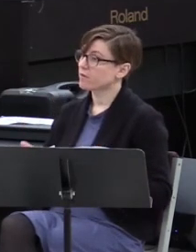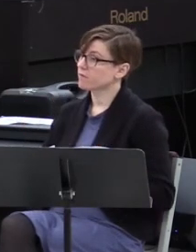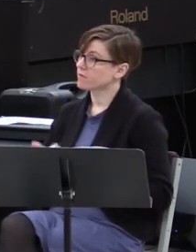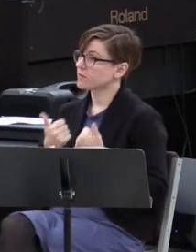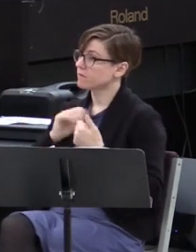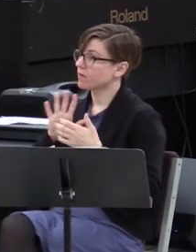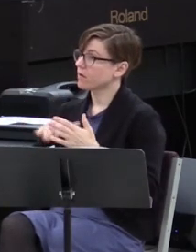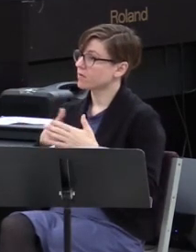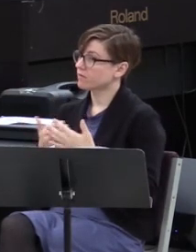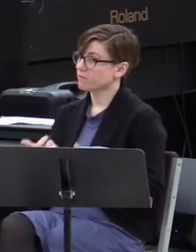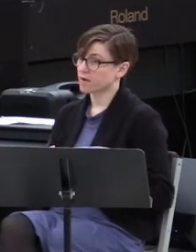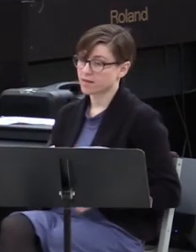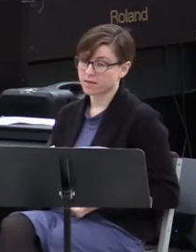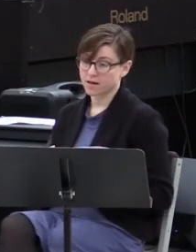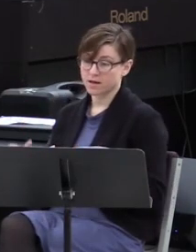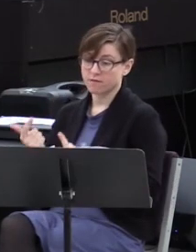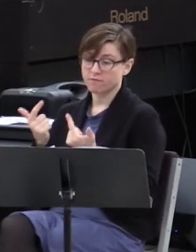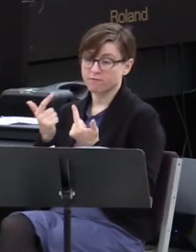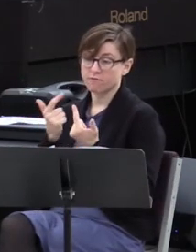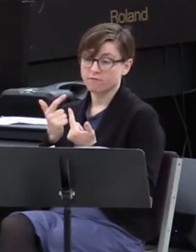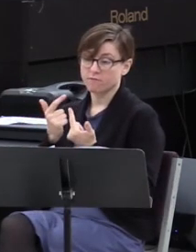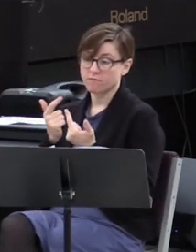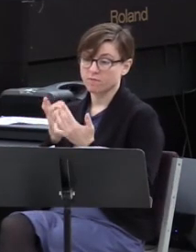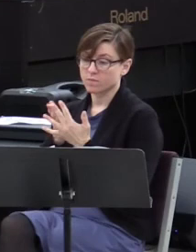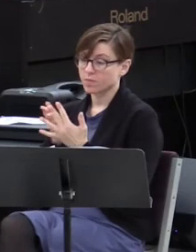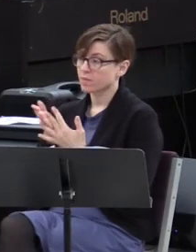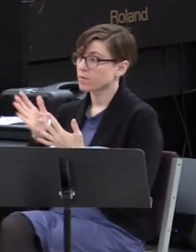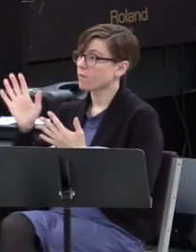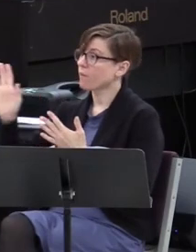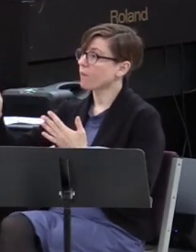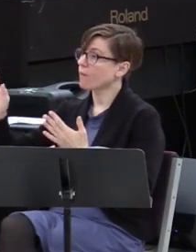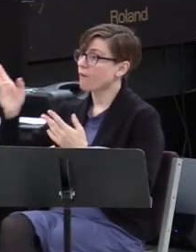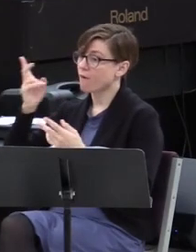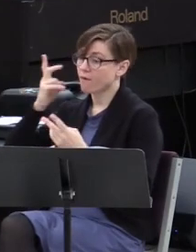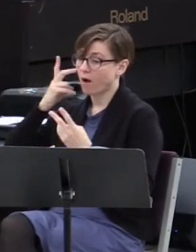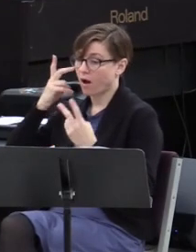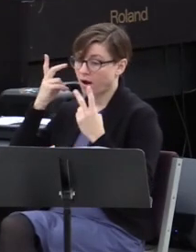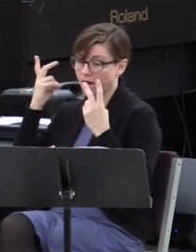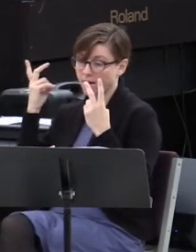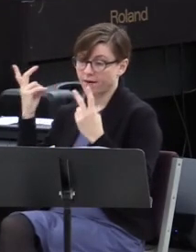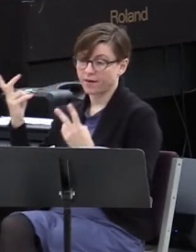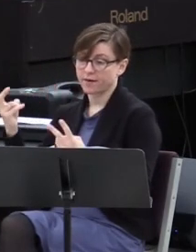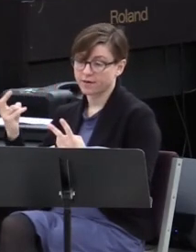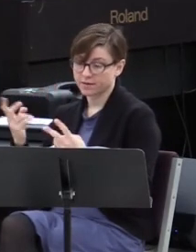all of my life through your